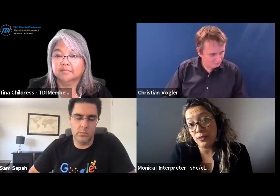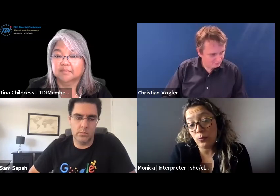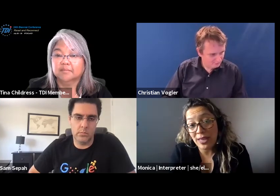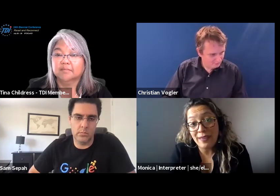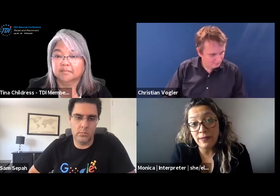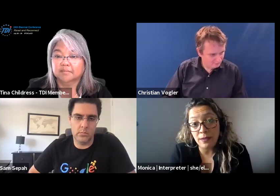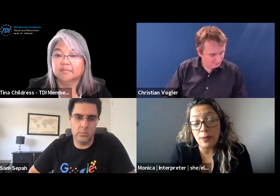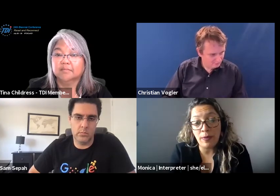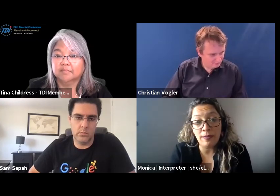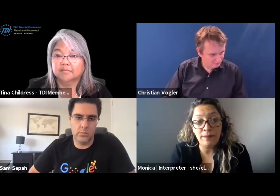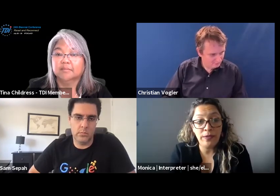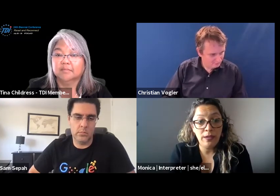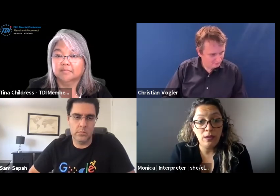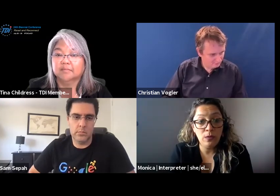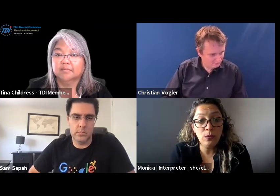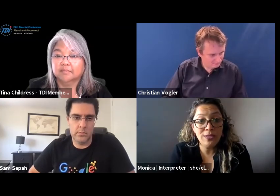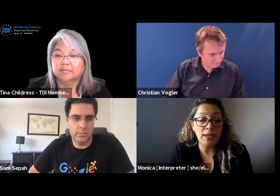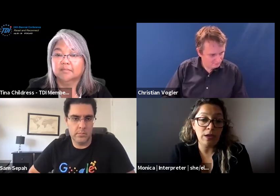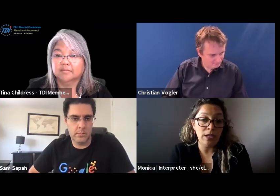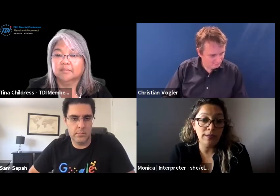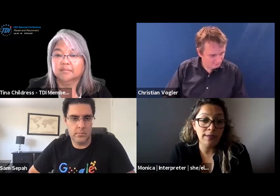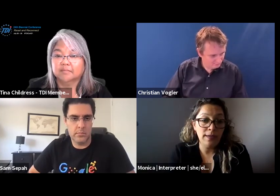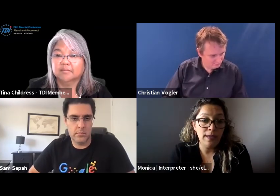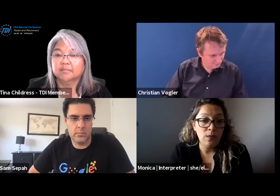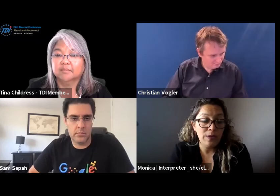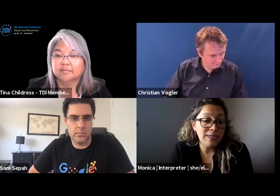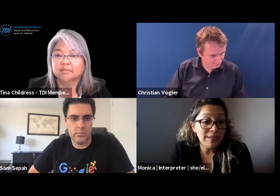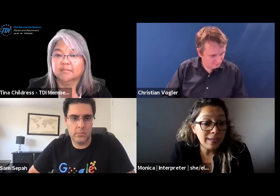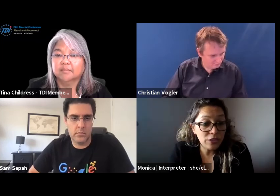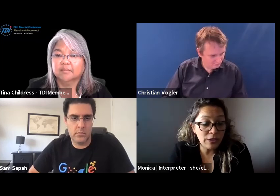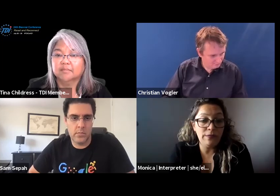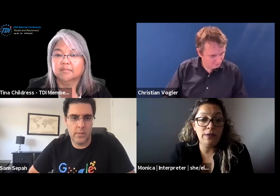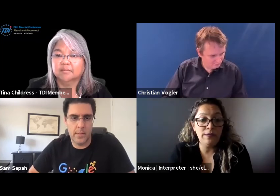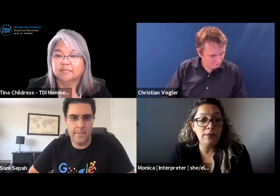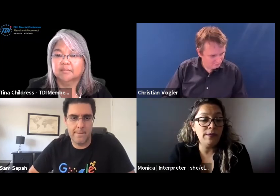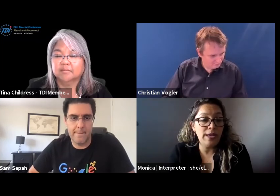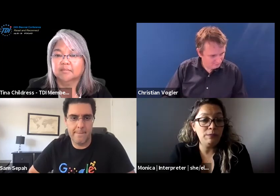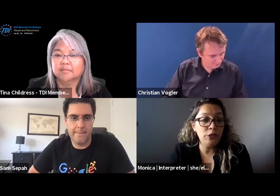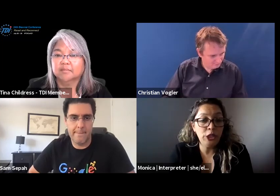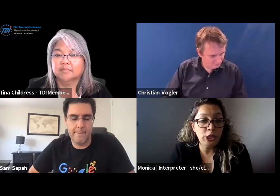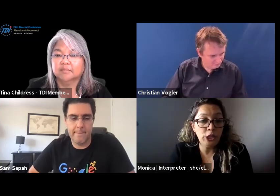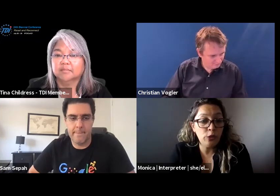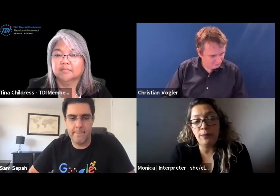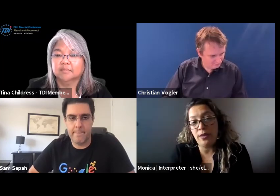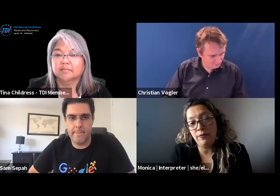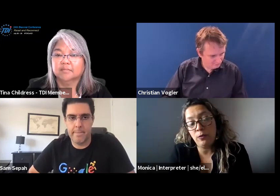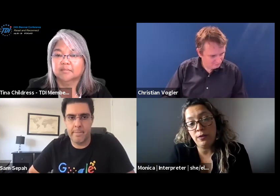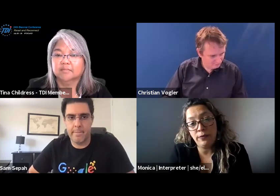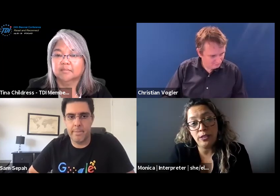accommodated. So we have to think about that. Who is in the audience? What is the intention of that particular workshop, that video